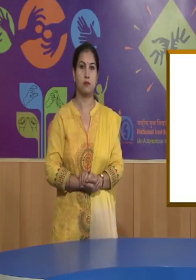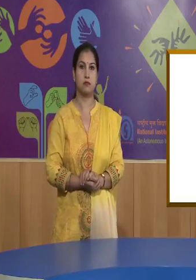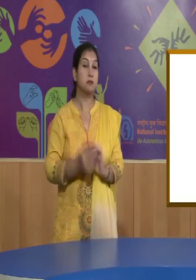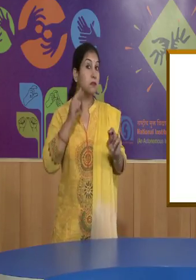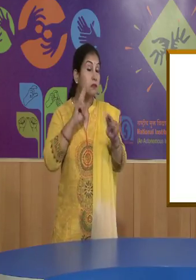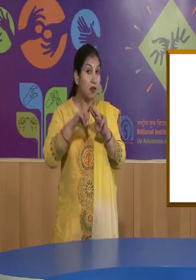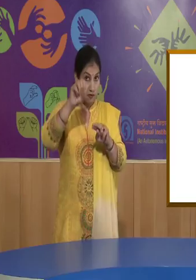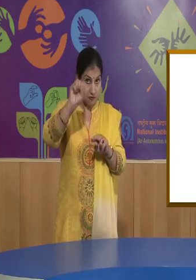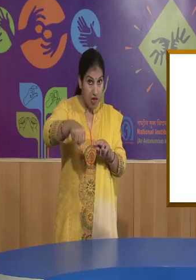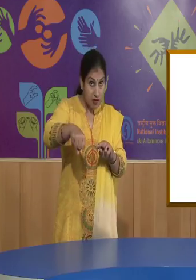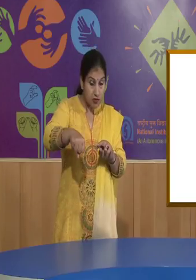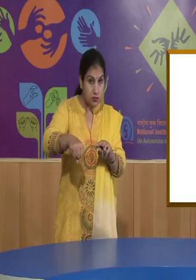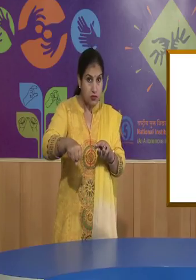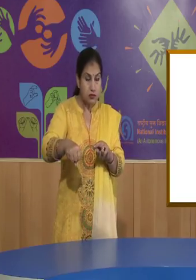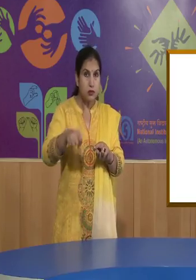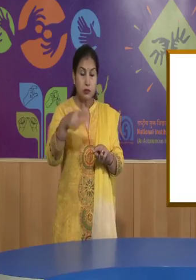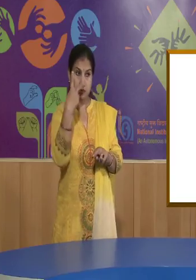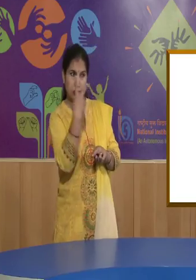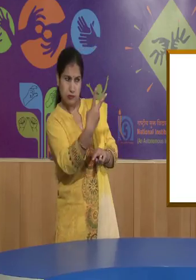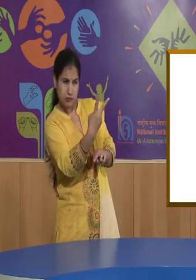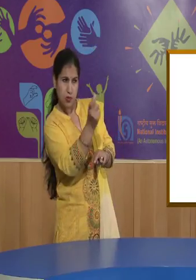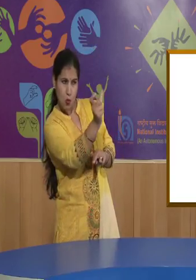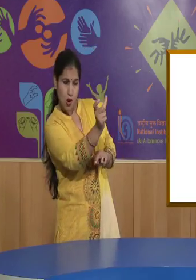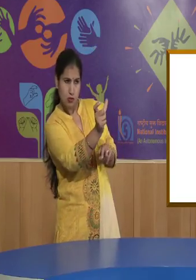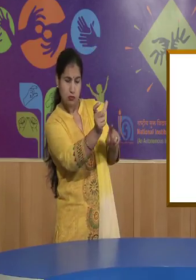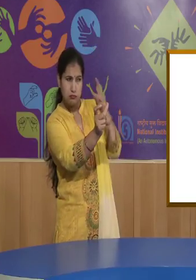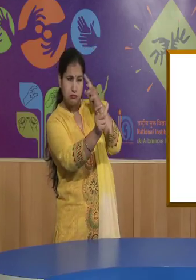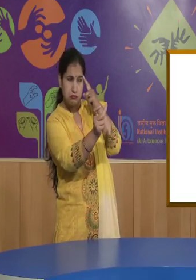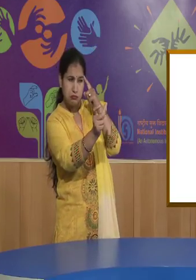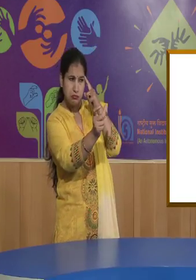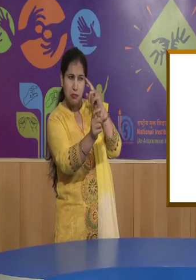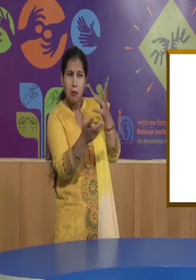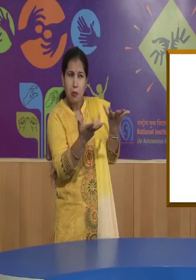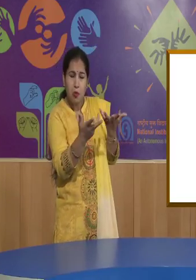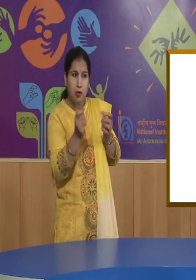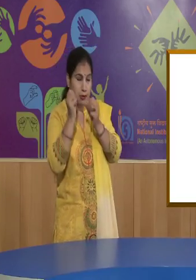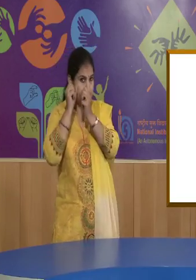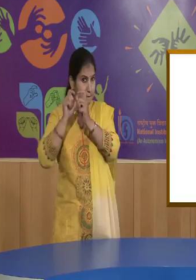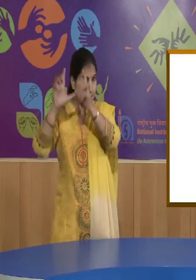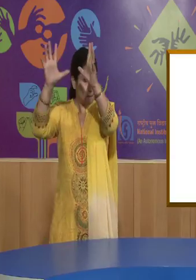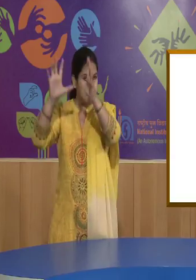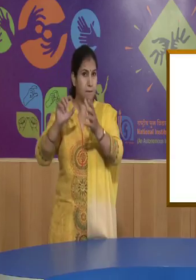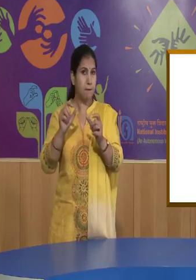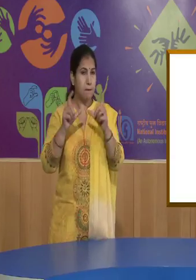If yes, what picture comes to your mind when you